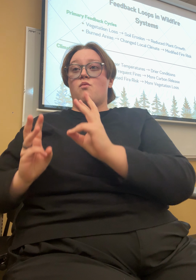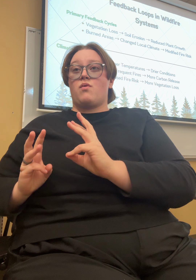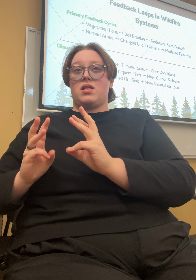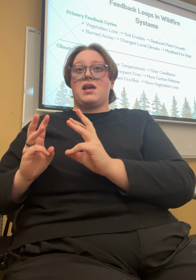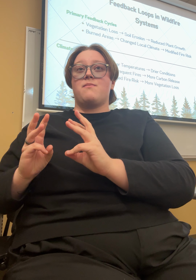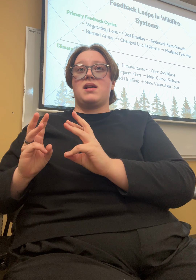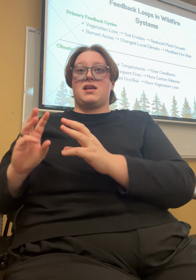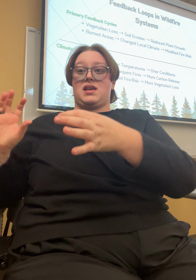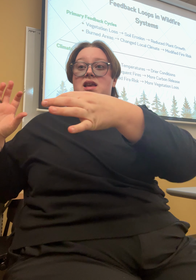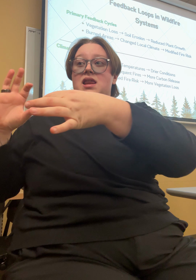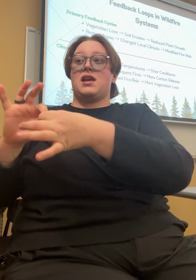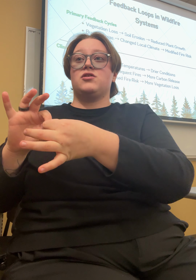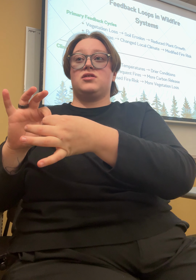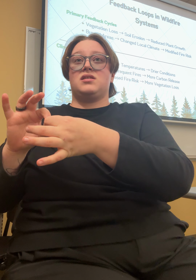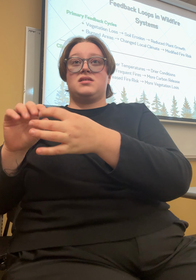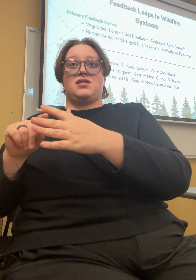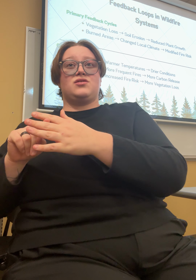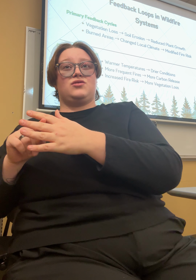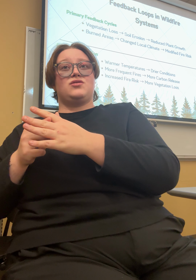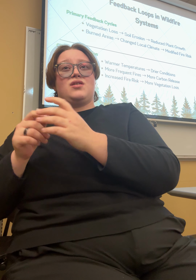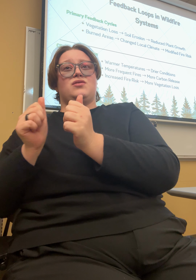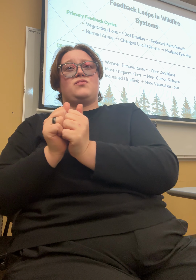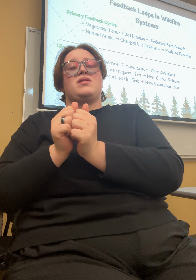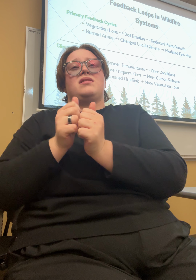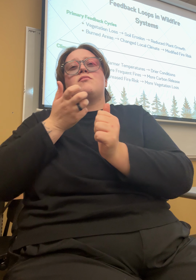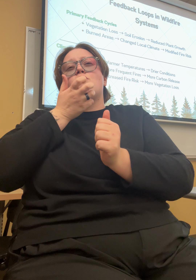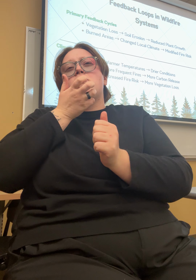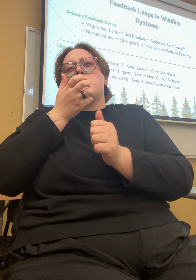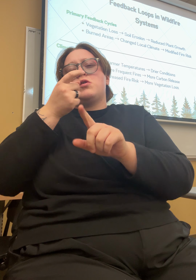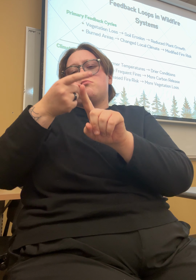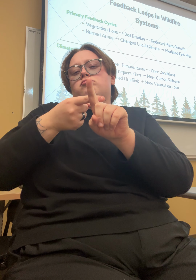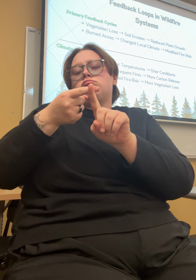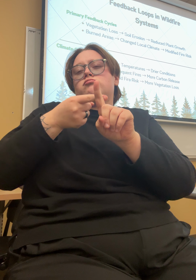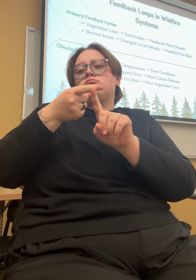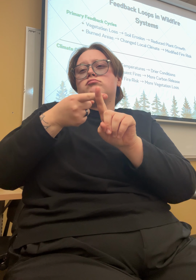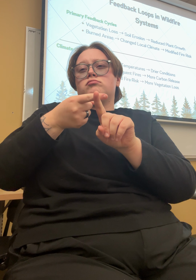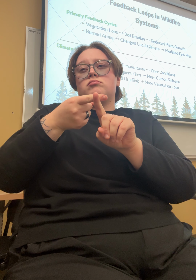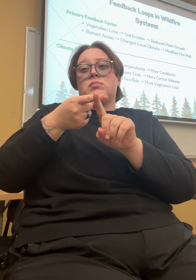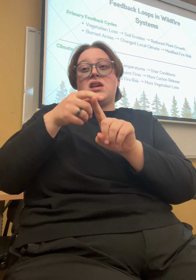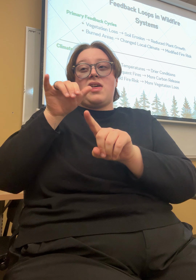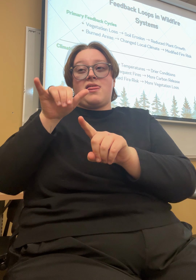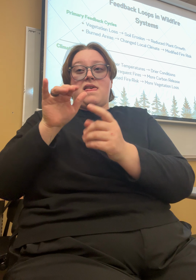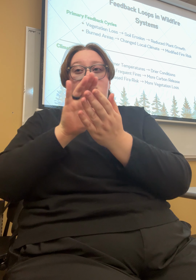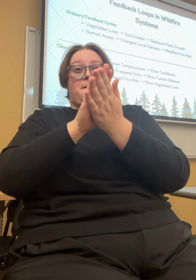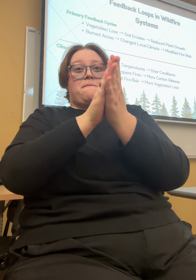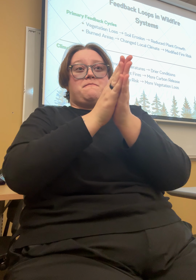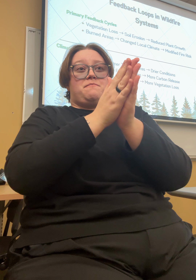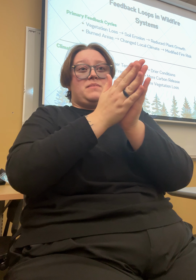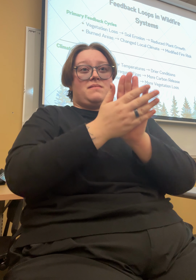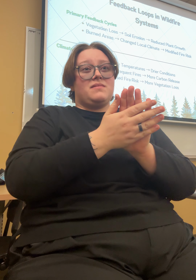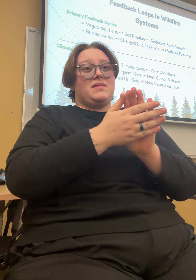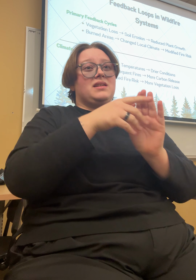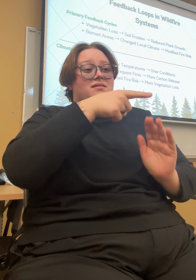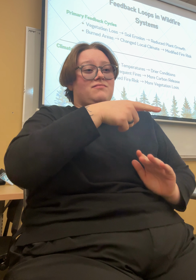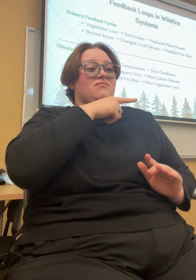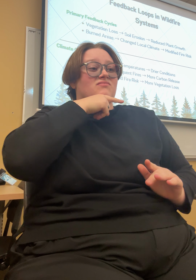it starts with warmer temperatures, and then that causes drier conditions. And then